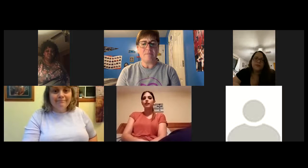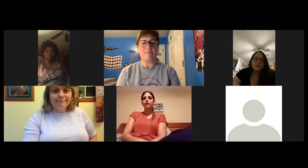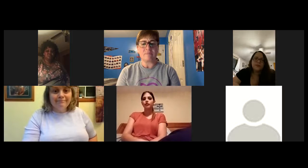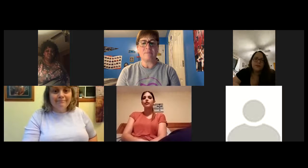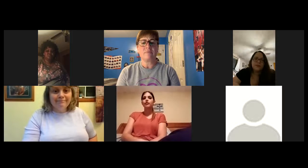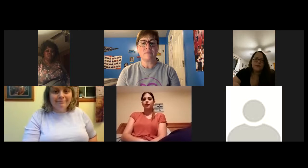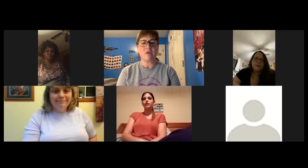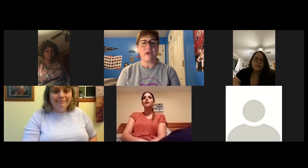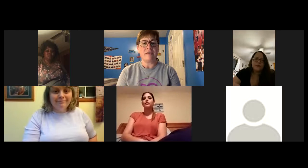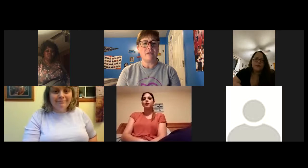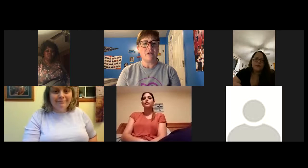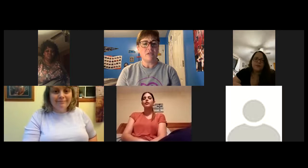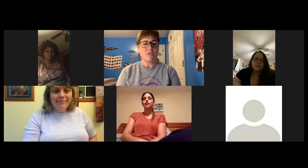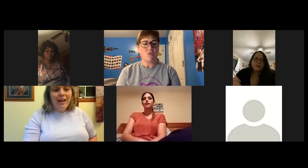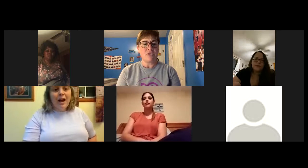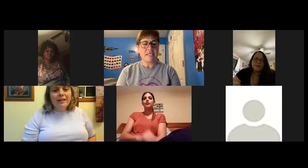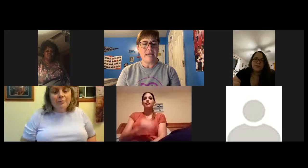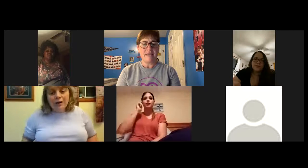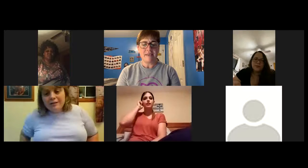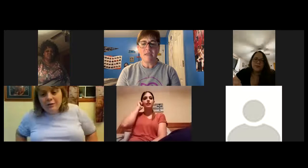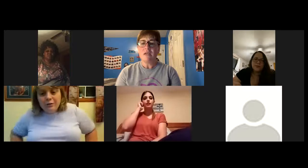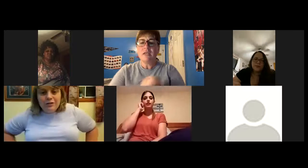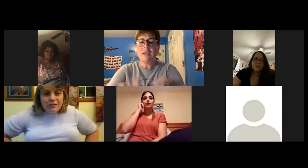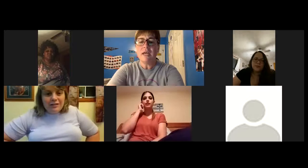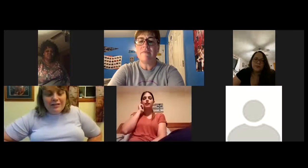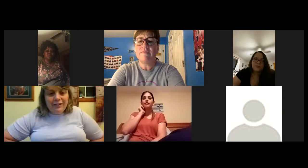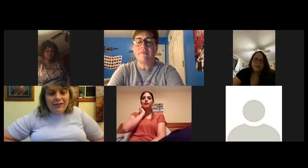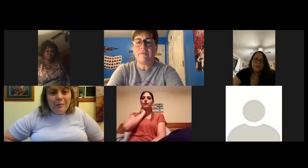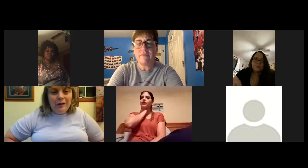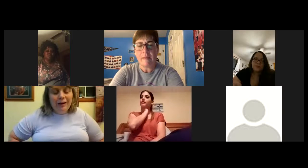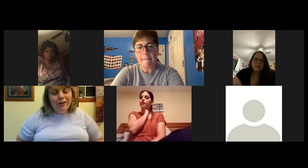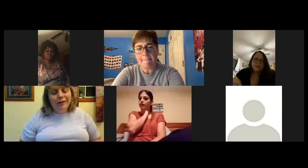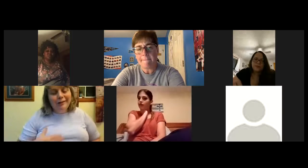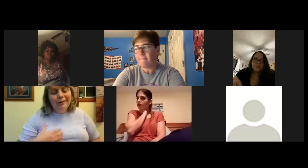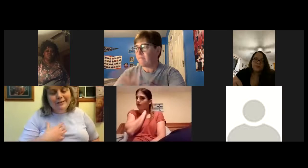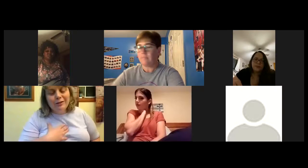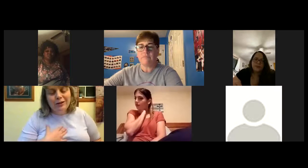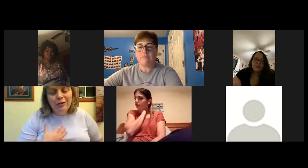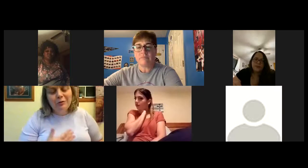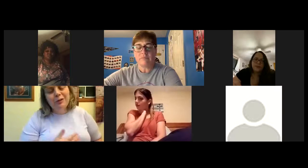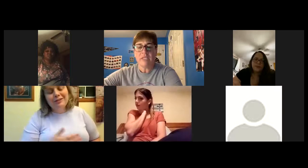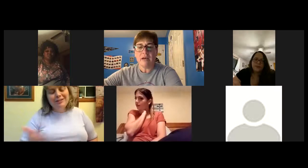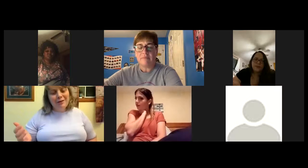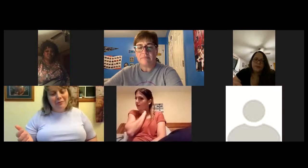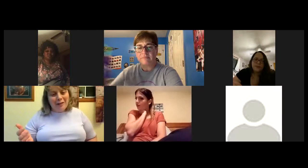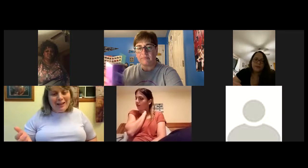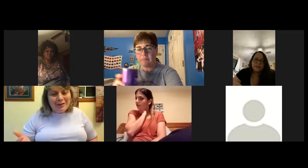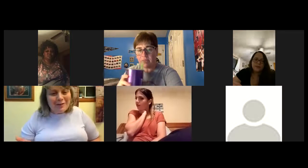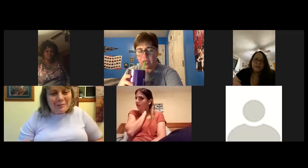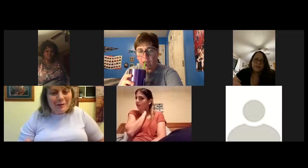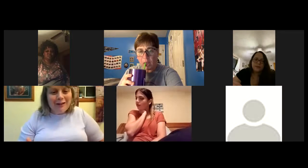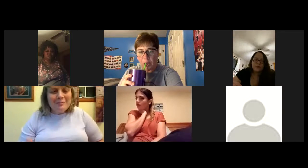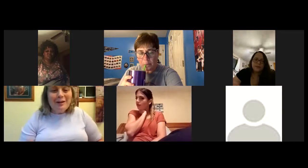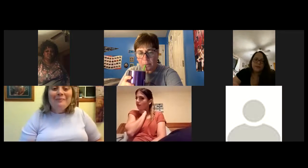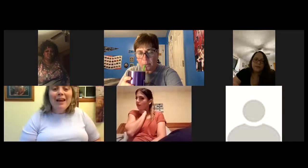that? Yeah. Okay. So we'll just. I did want to ask a question to see if anybody, not necessarily you, because you have many years